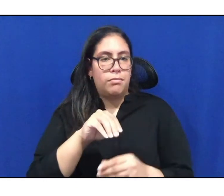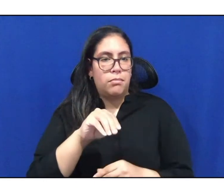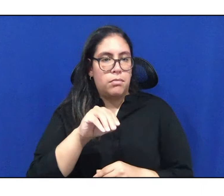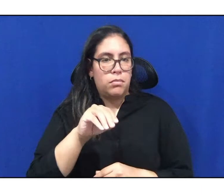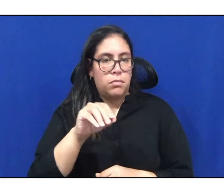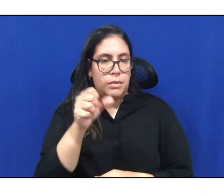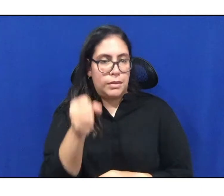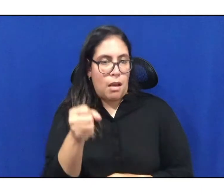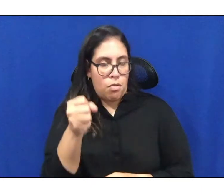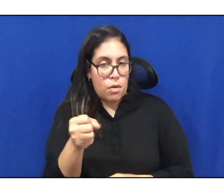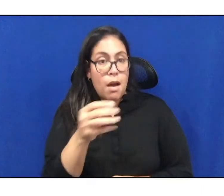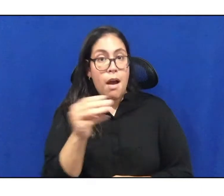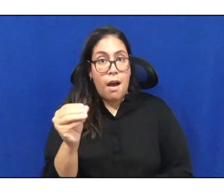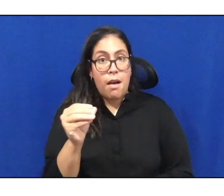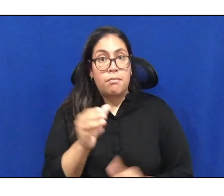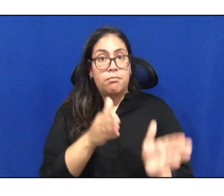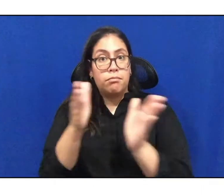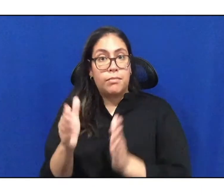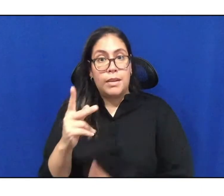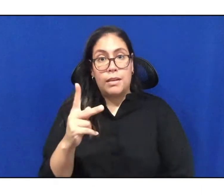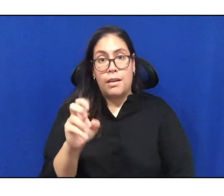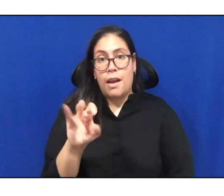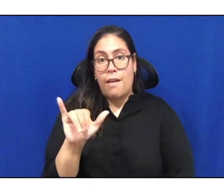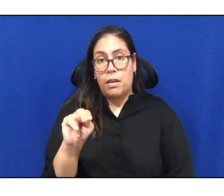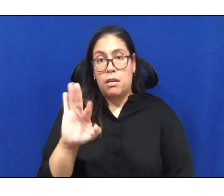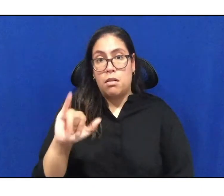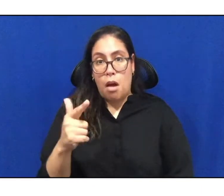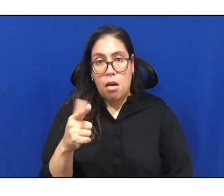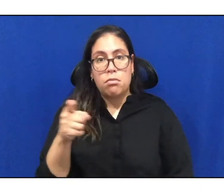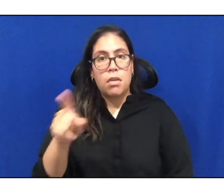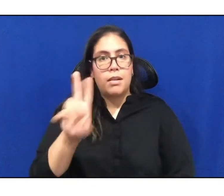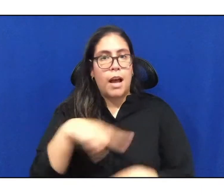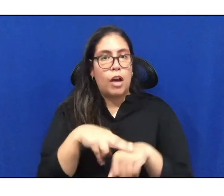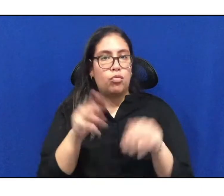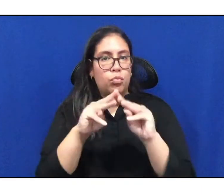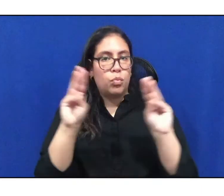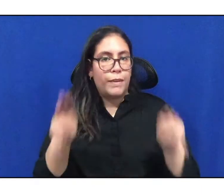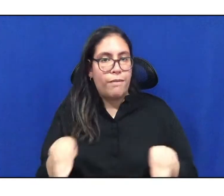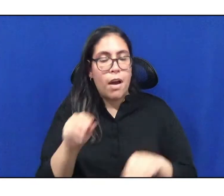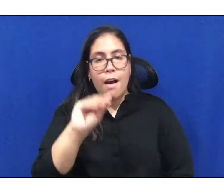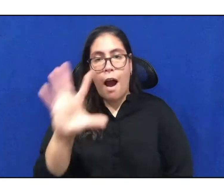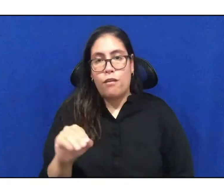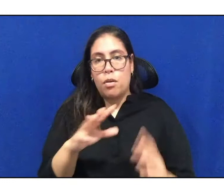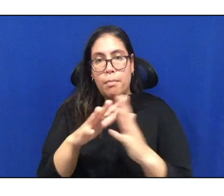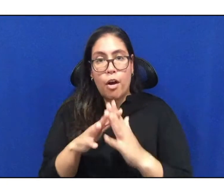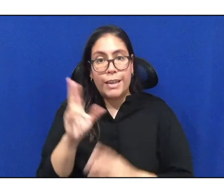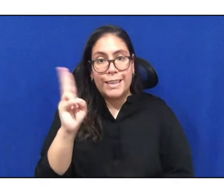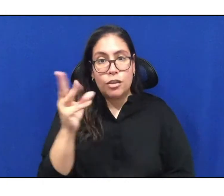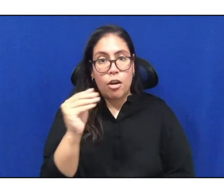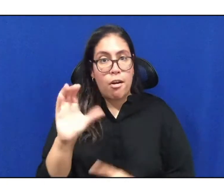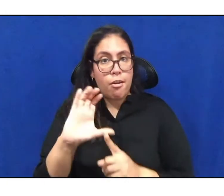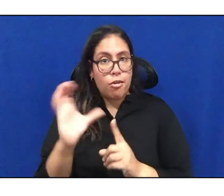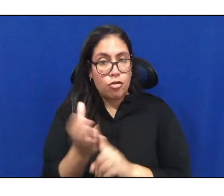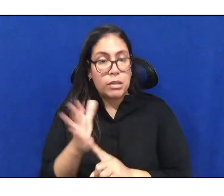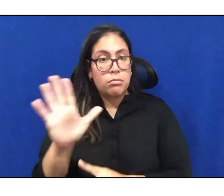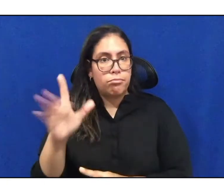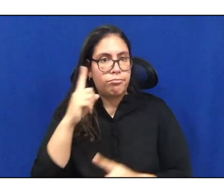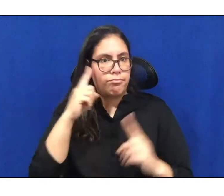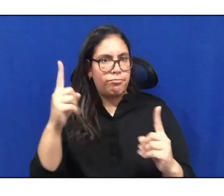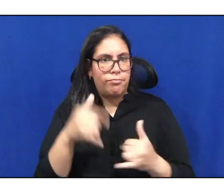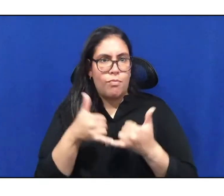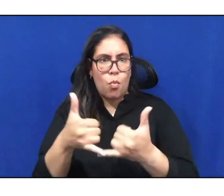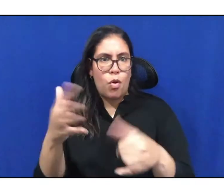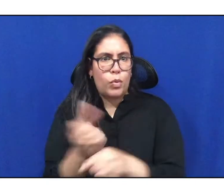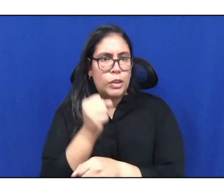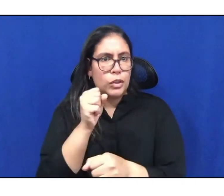Museum of African American History and Culture and the poetry editor of The New Yorker. His award-winning work includes more than 13 books